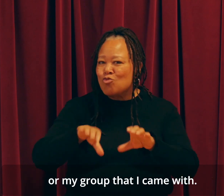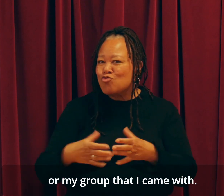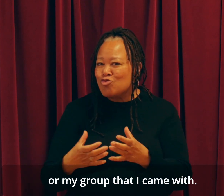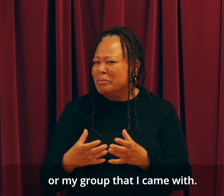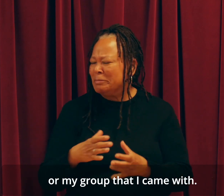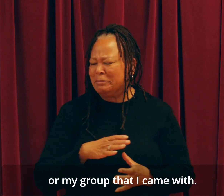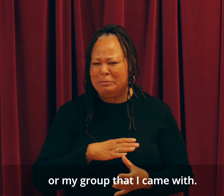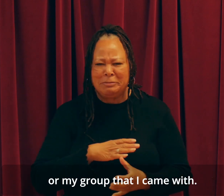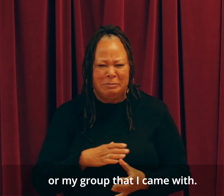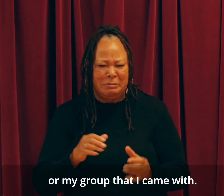or my group that I came with.